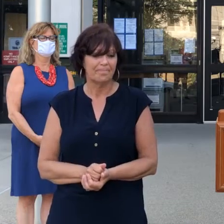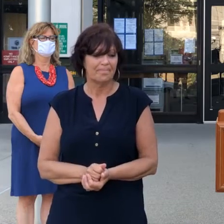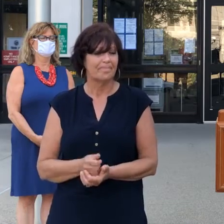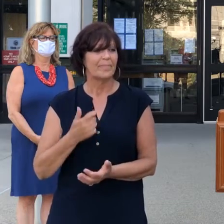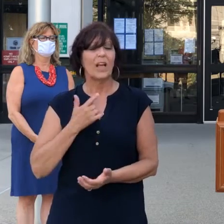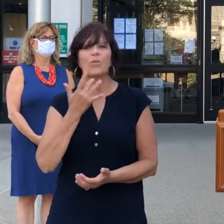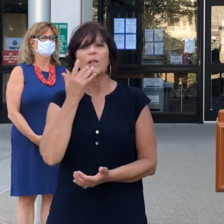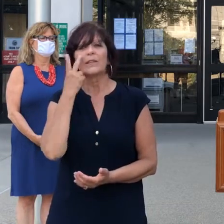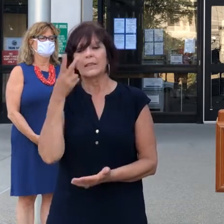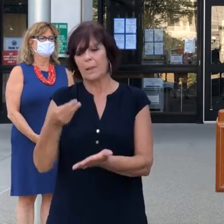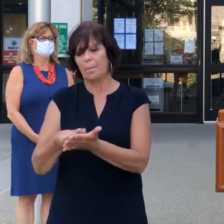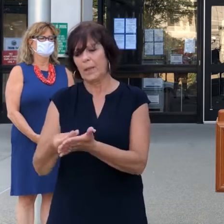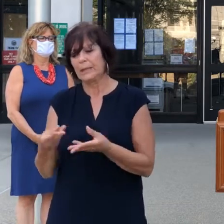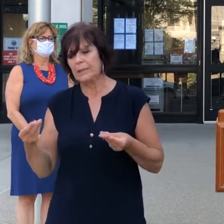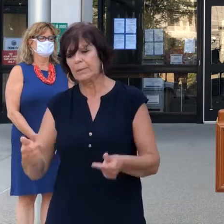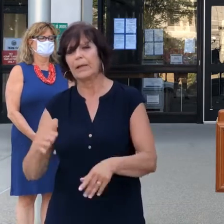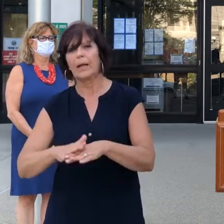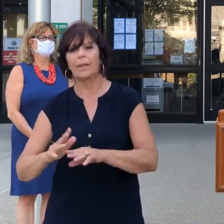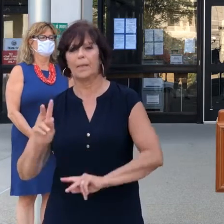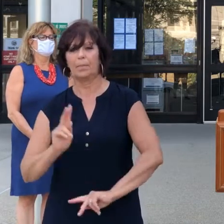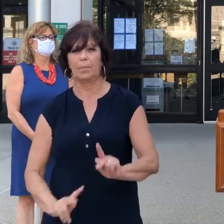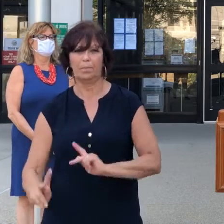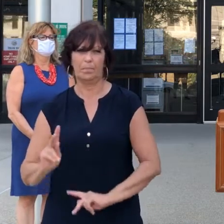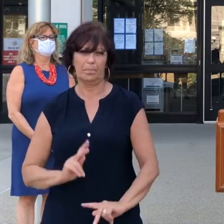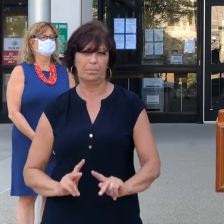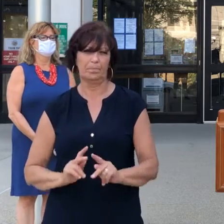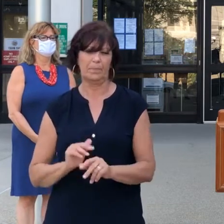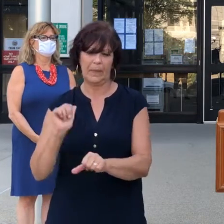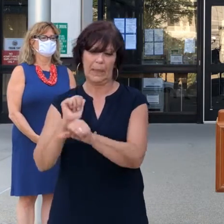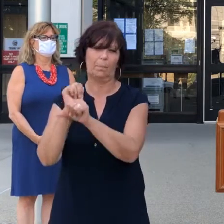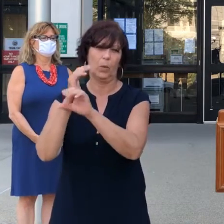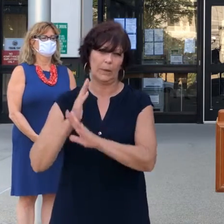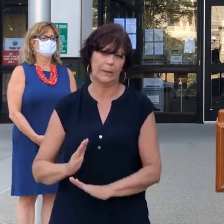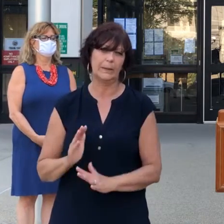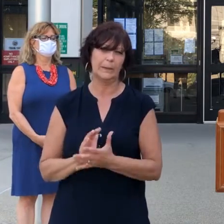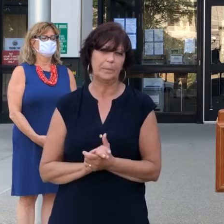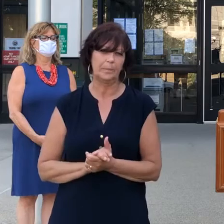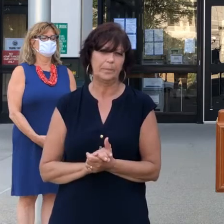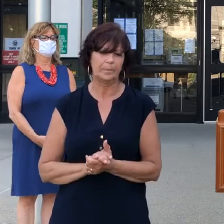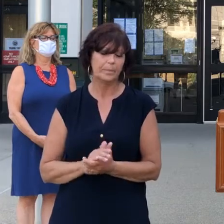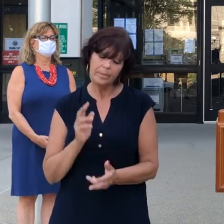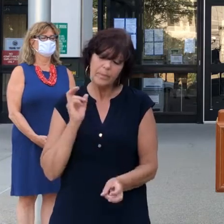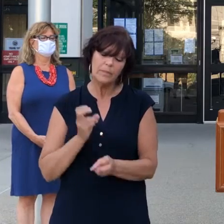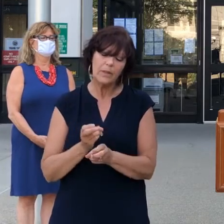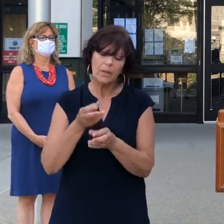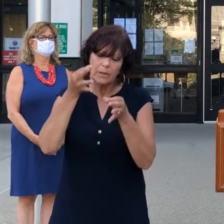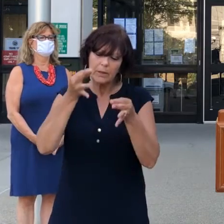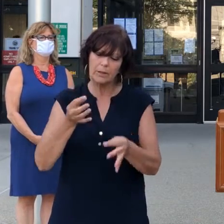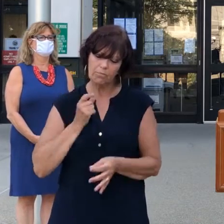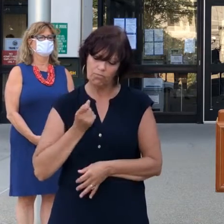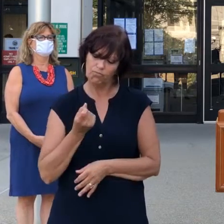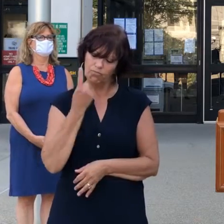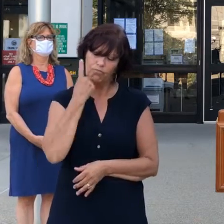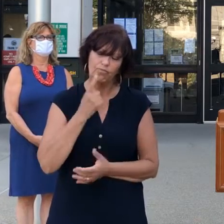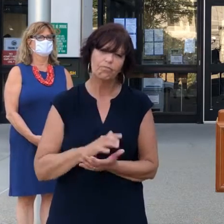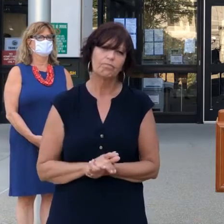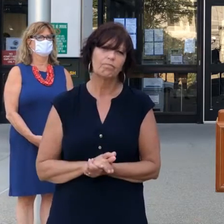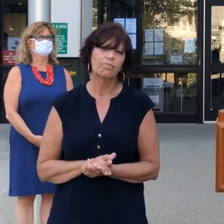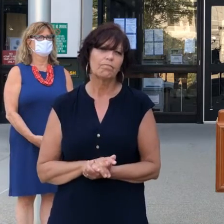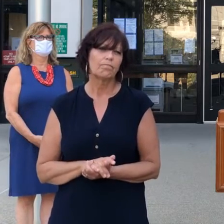I'd rather see the money being spent on the employees. There's tough decisions that have to be made. I get it.